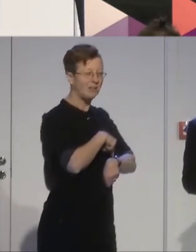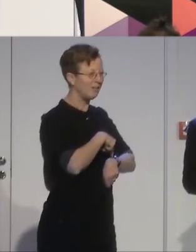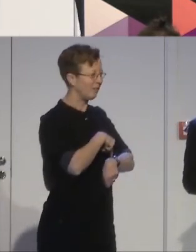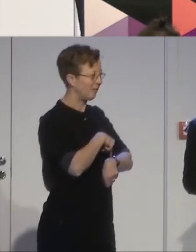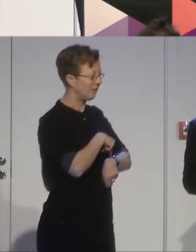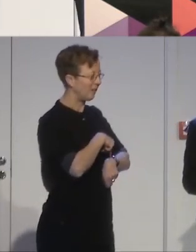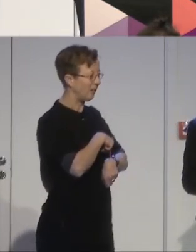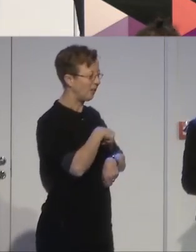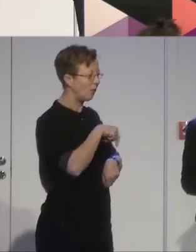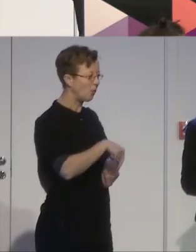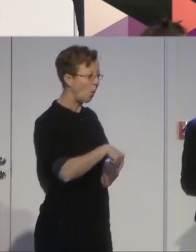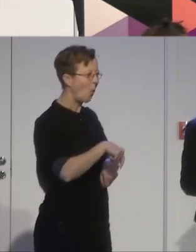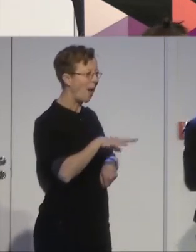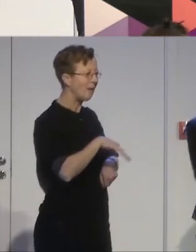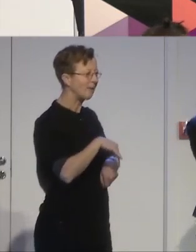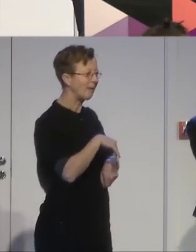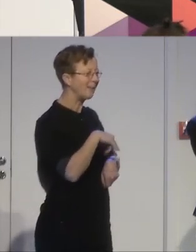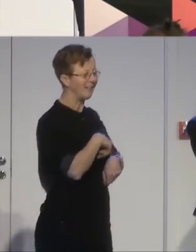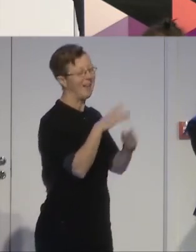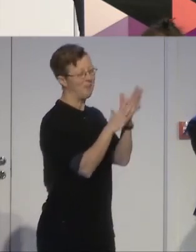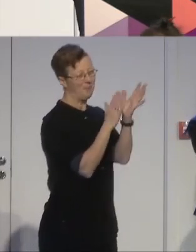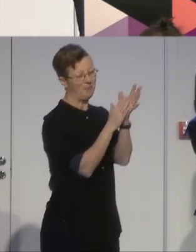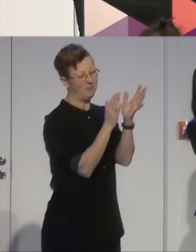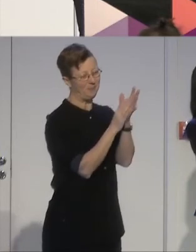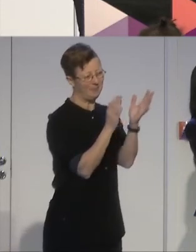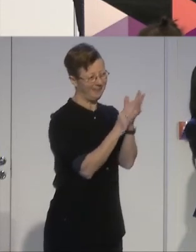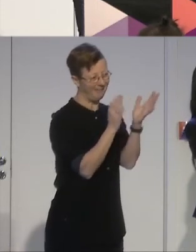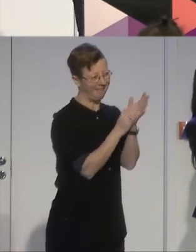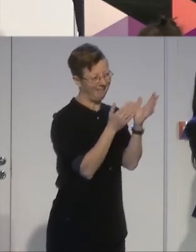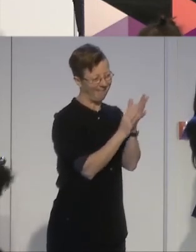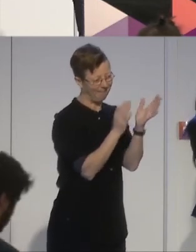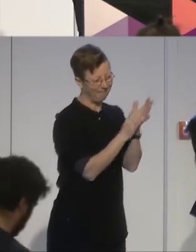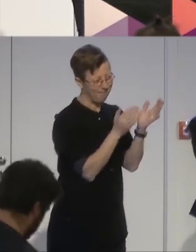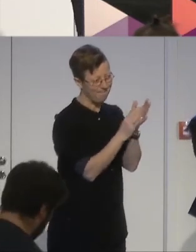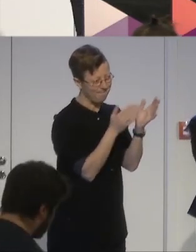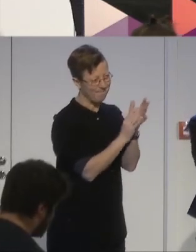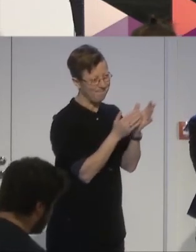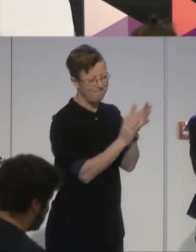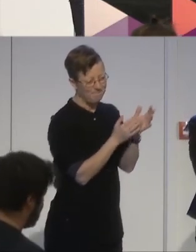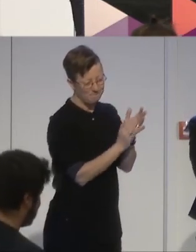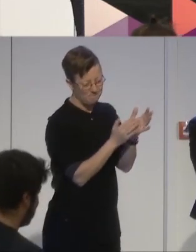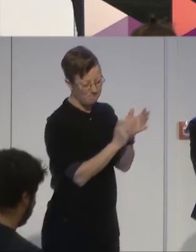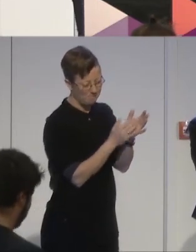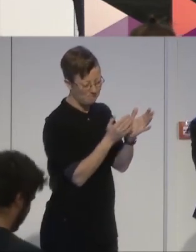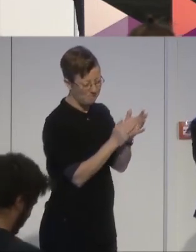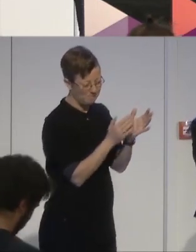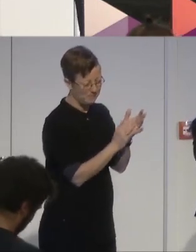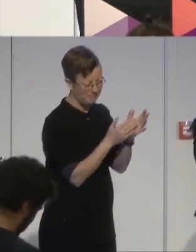Yes.